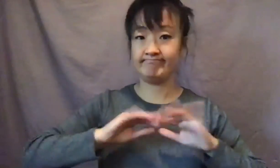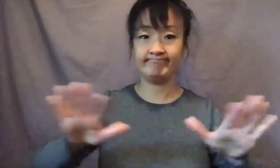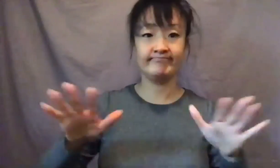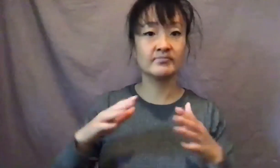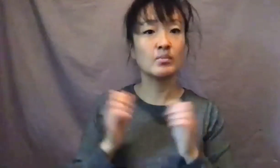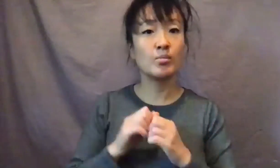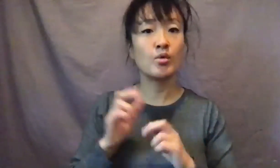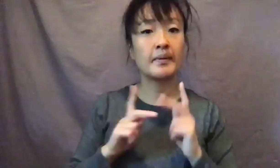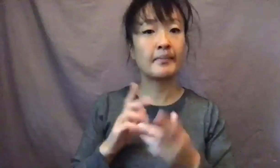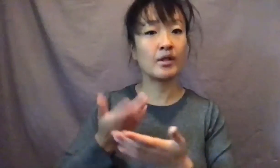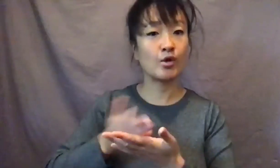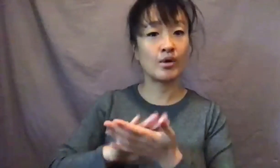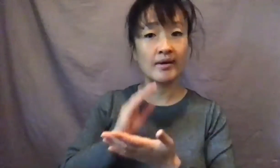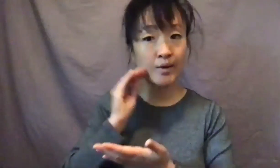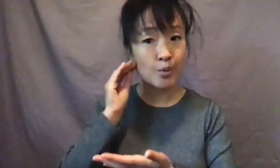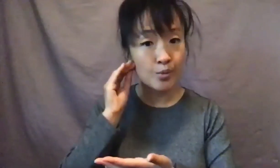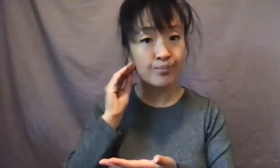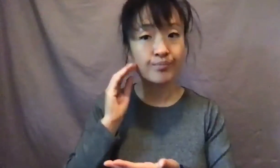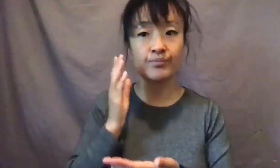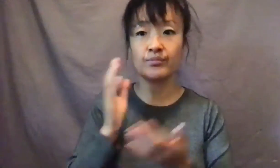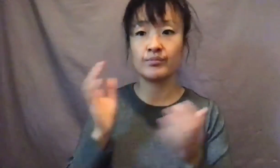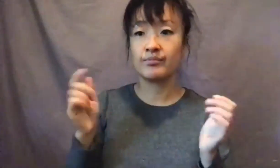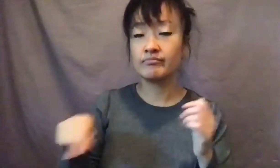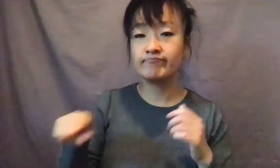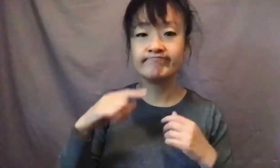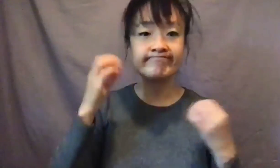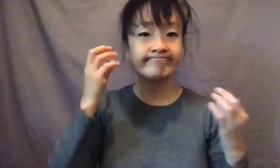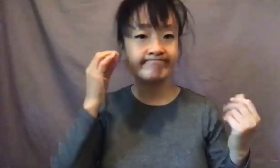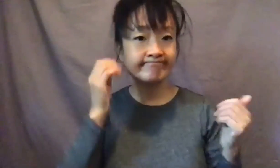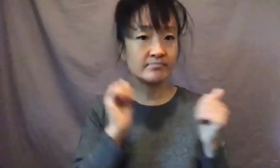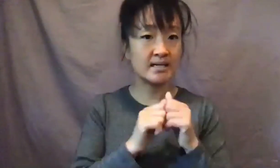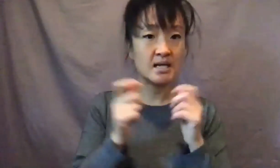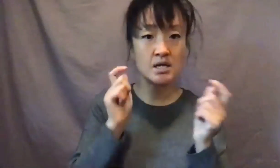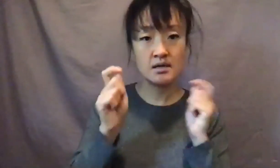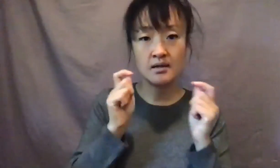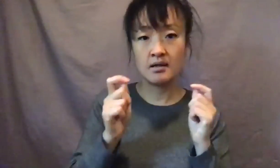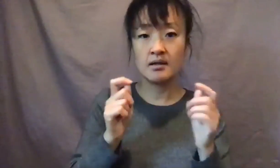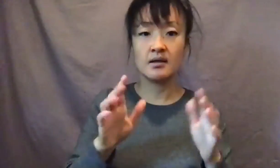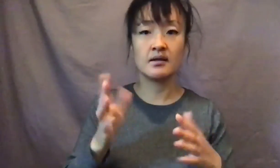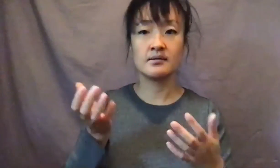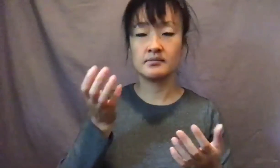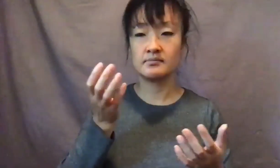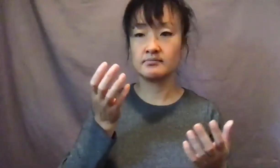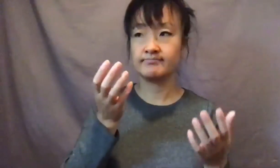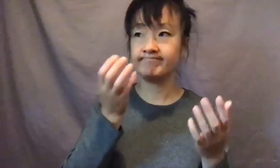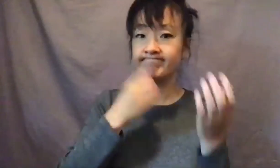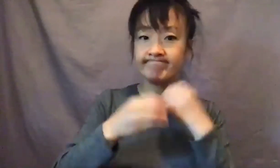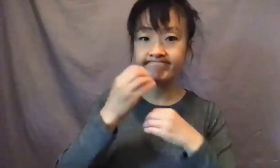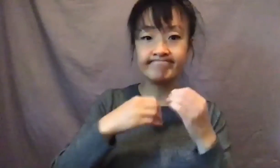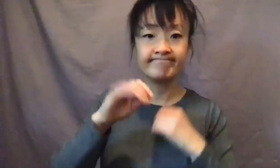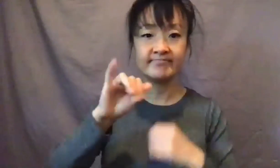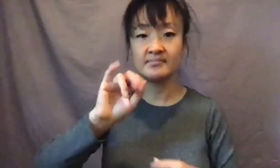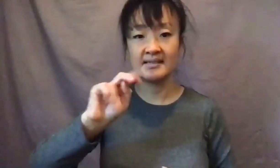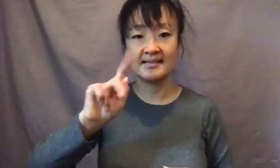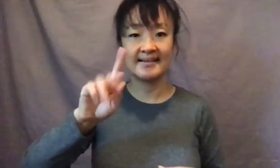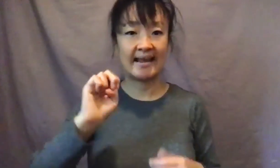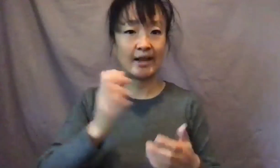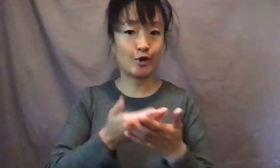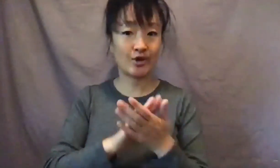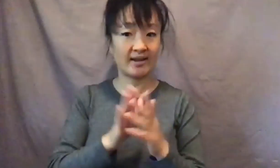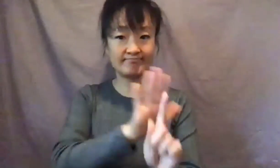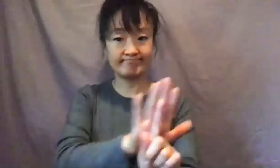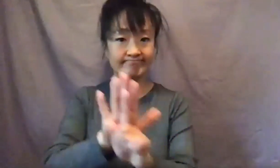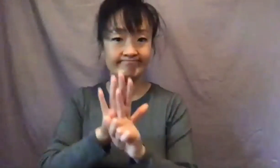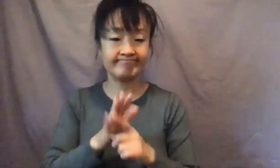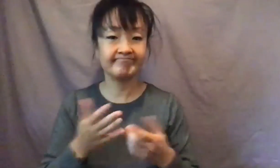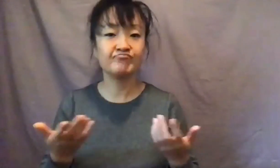home and more thinking about how to vary their intake and cooking on their own. There's more, I